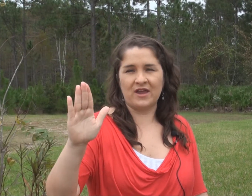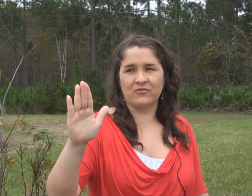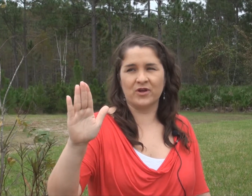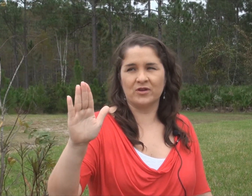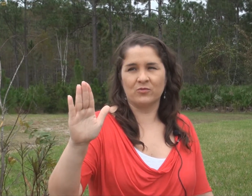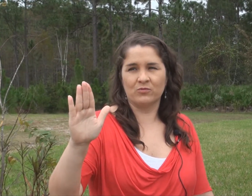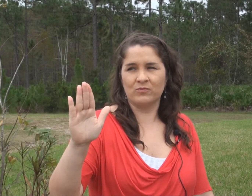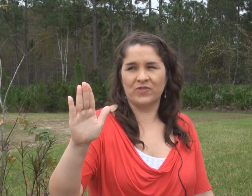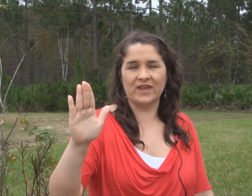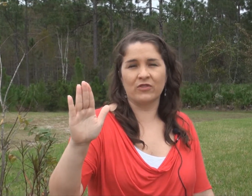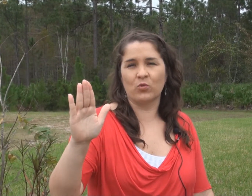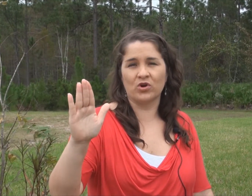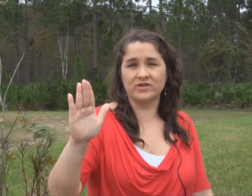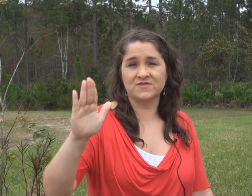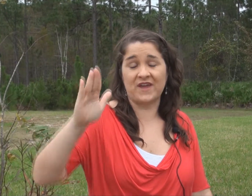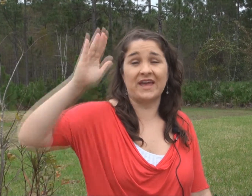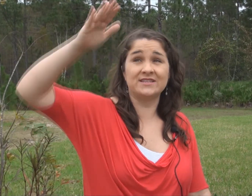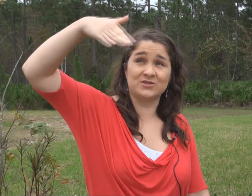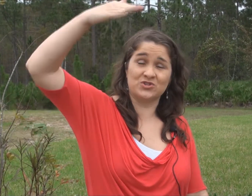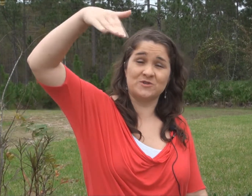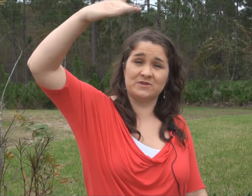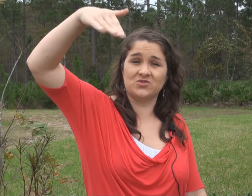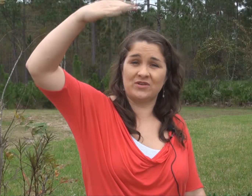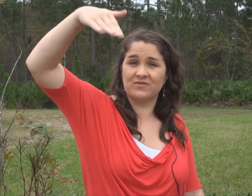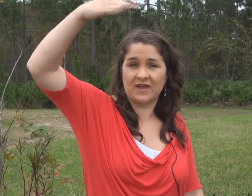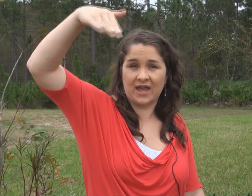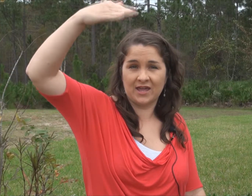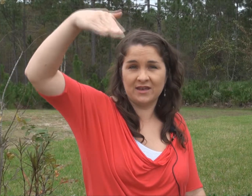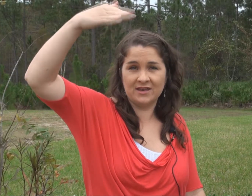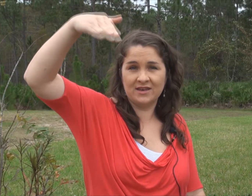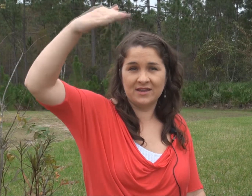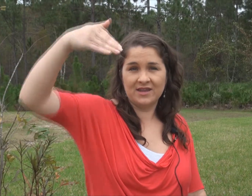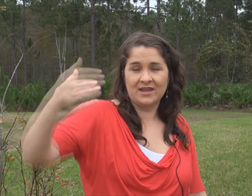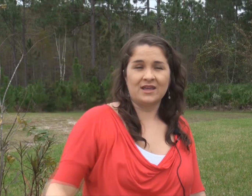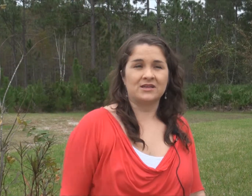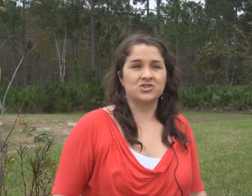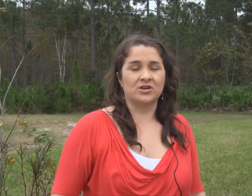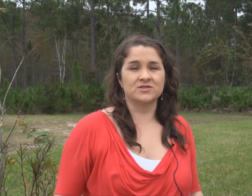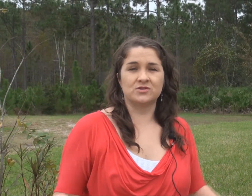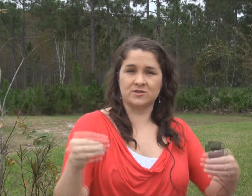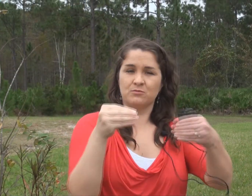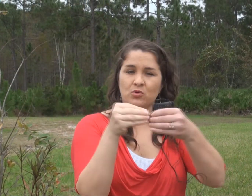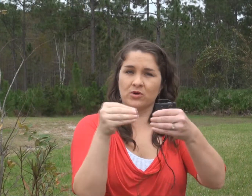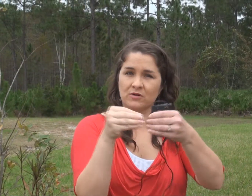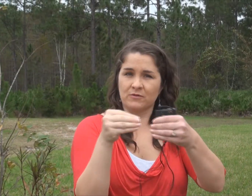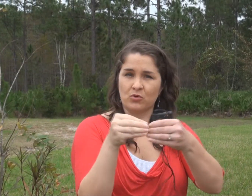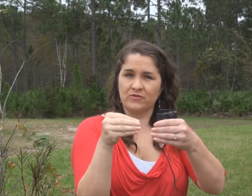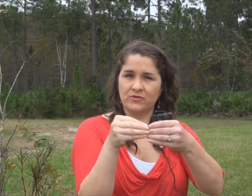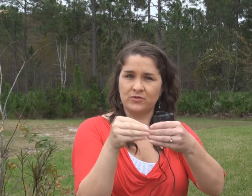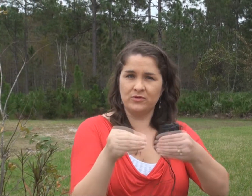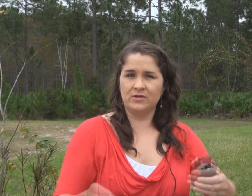favorite thing in the world is fans, so she's been doing fan. She also does more for more food,